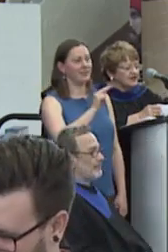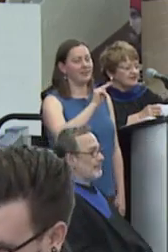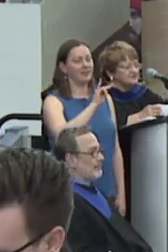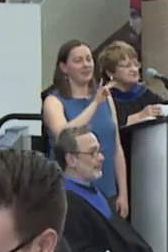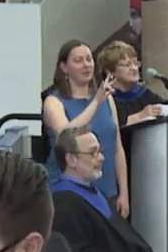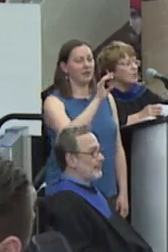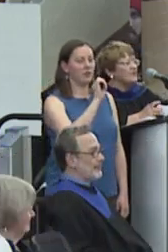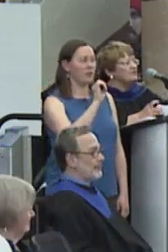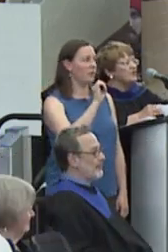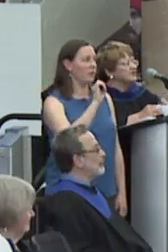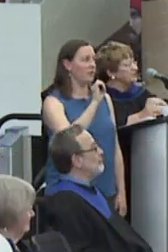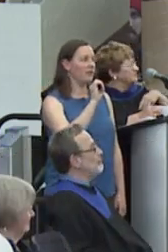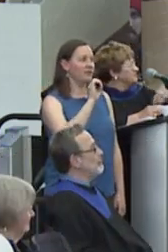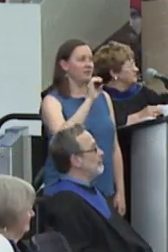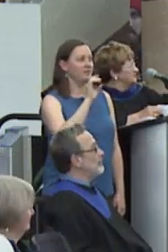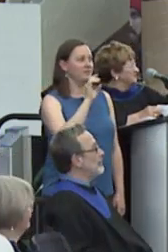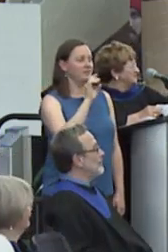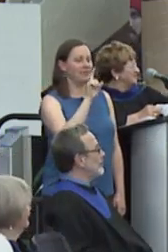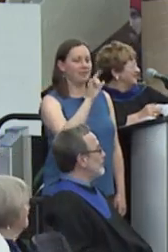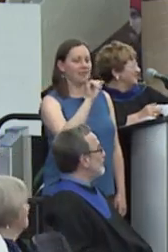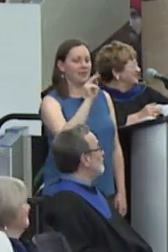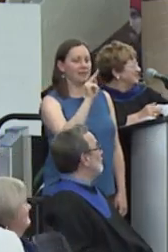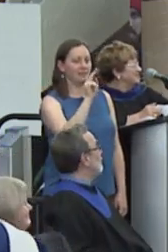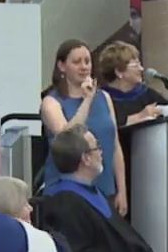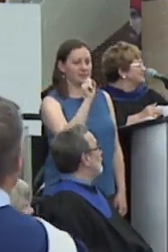Nicole Lyons with honors.